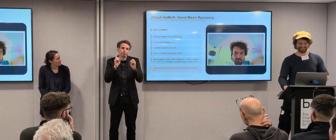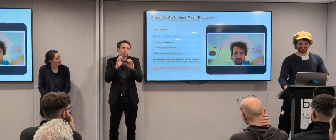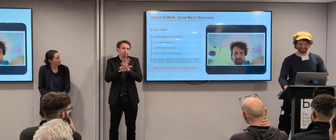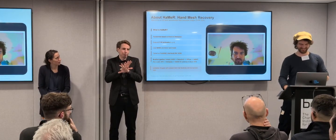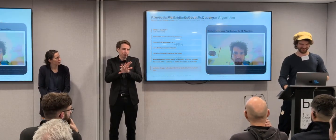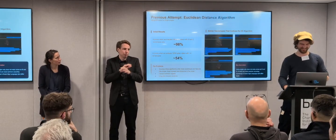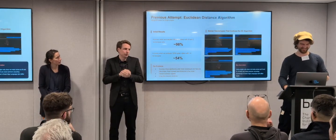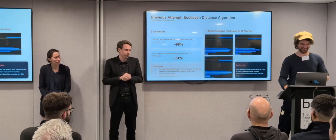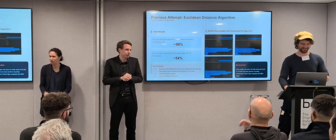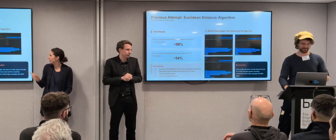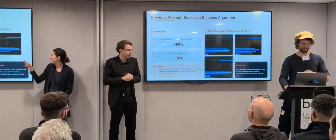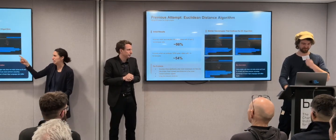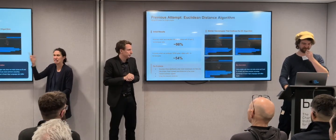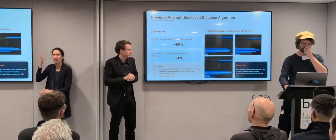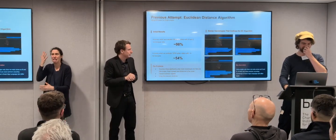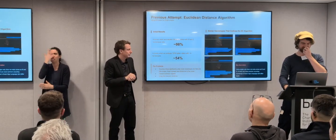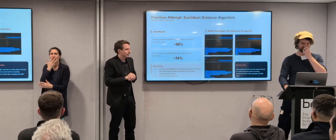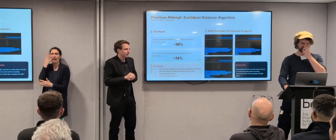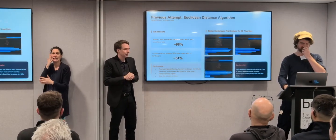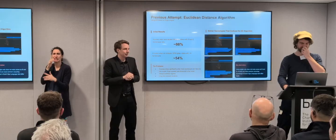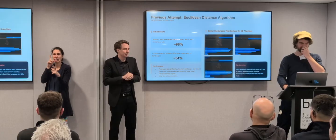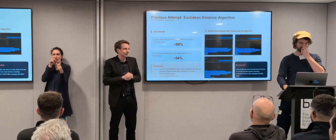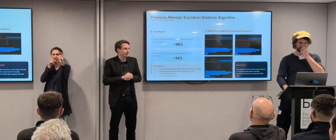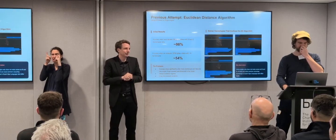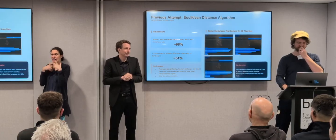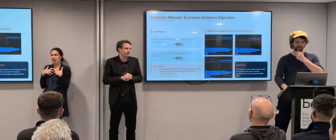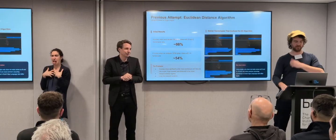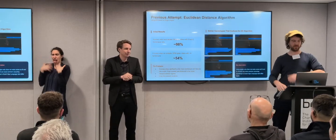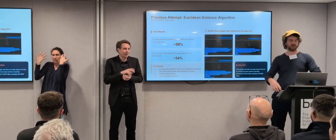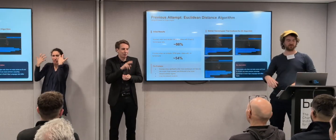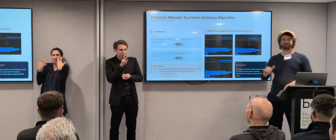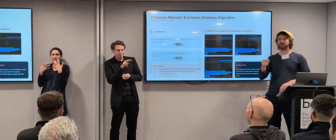I'm looking a bit angry in this when you look at me in this.